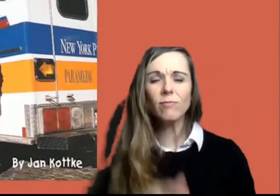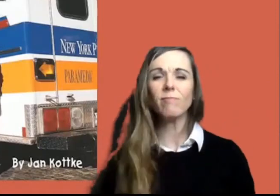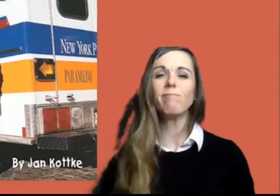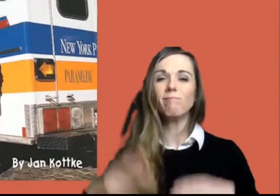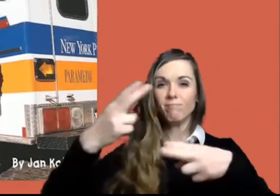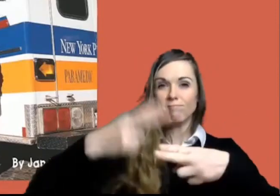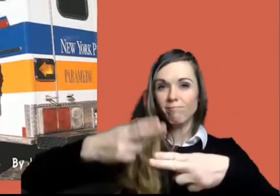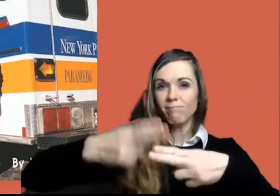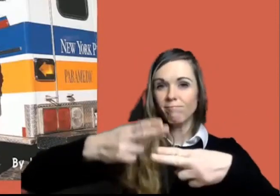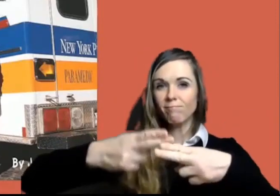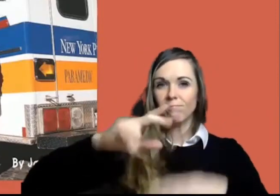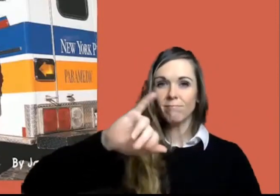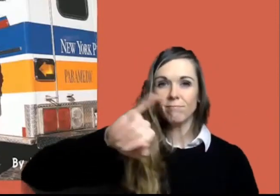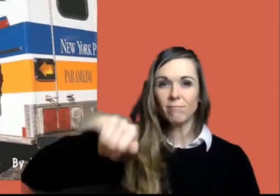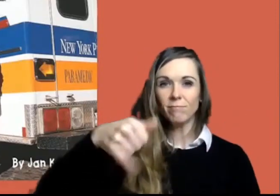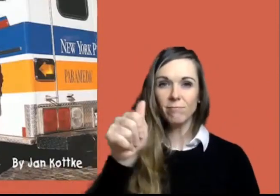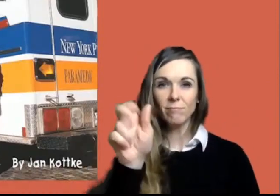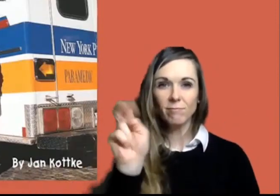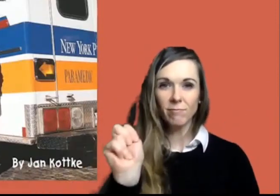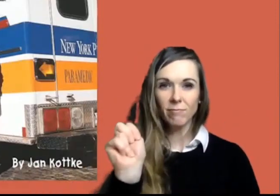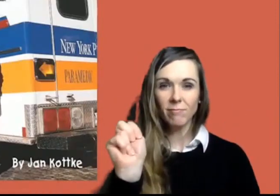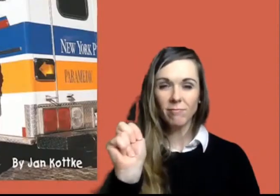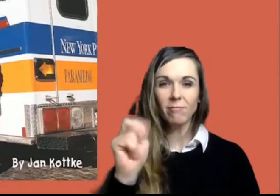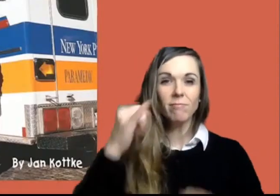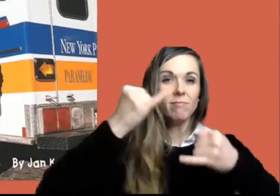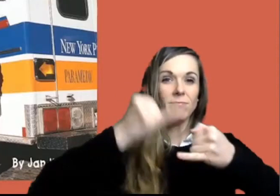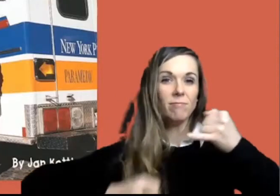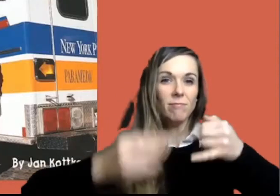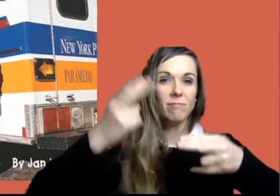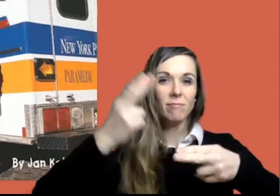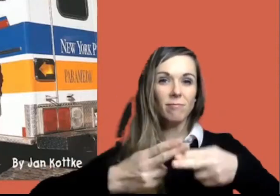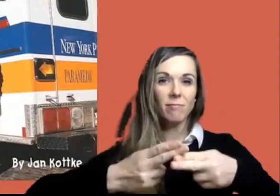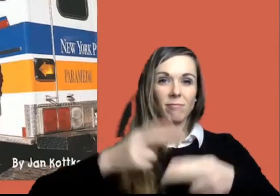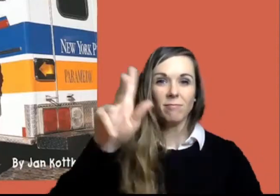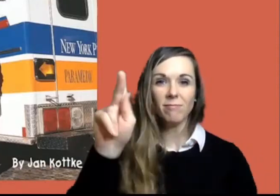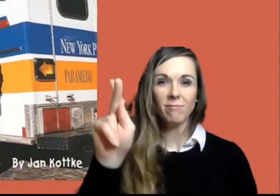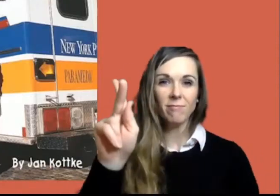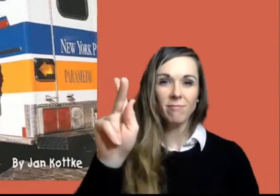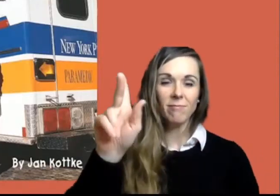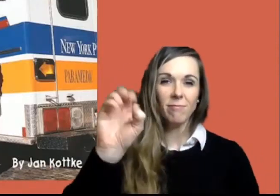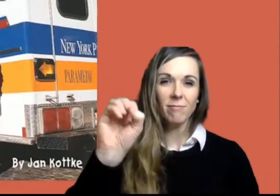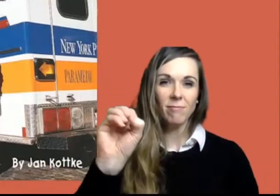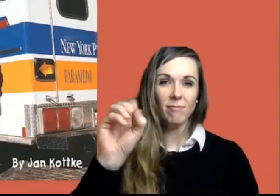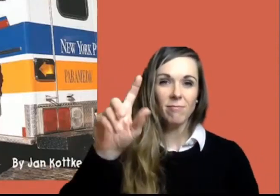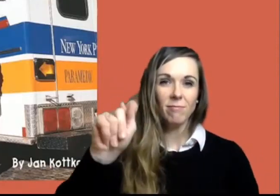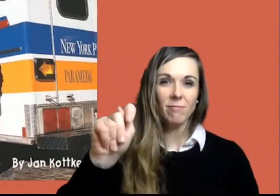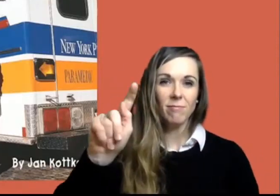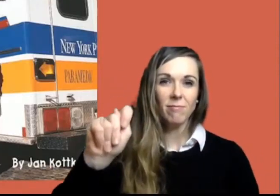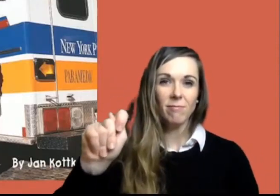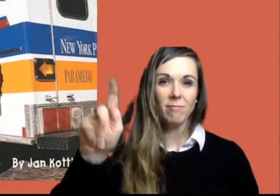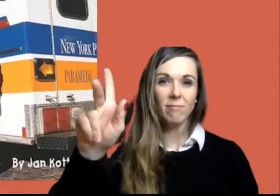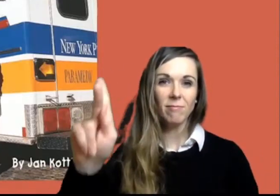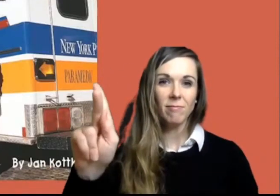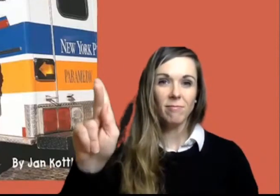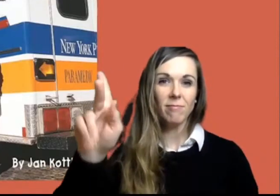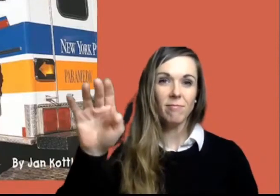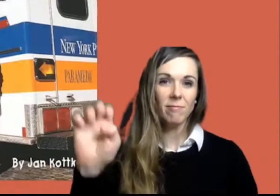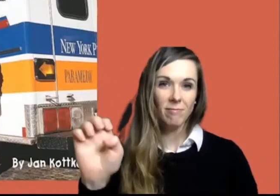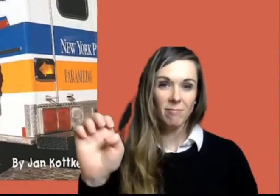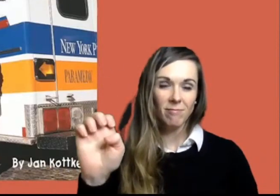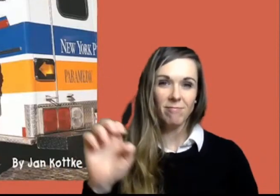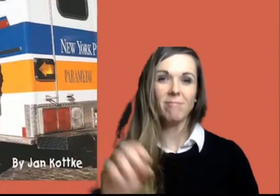The author is who? Her name is Jan, last name